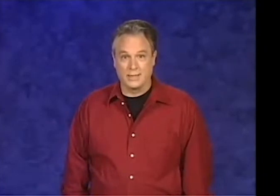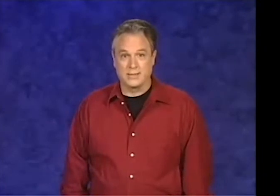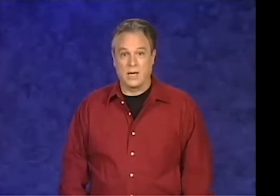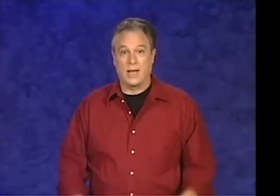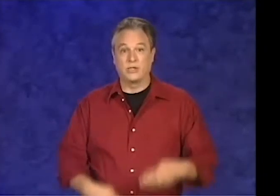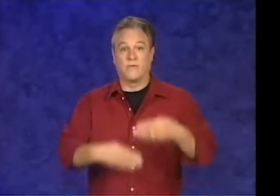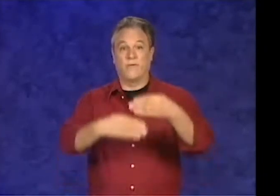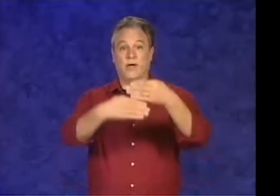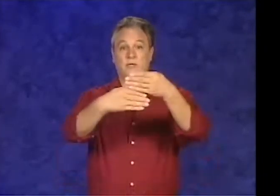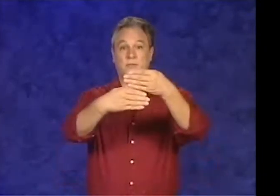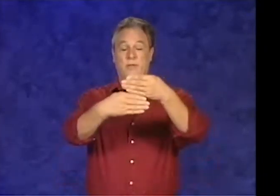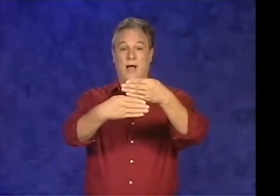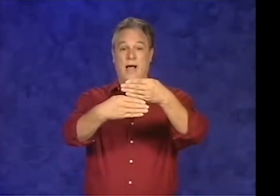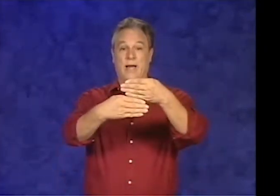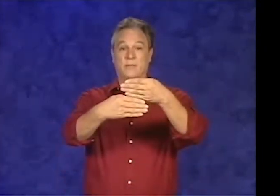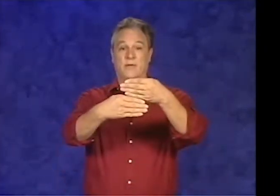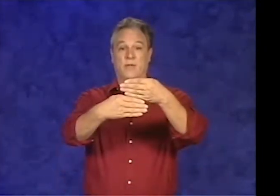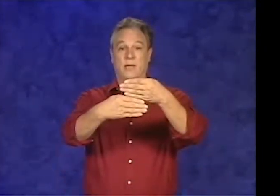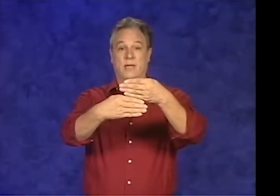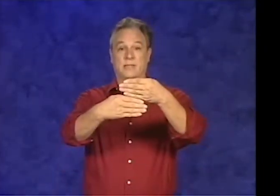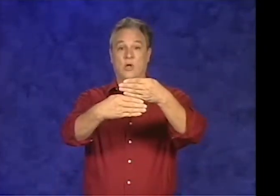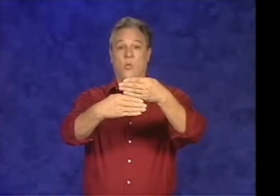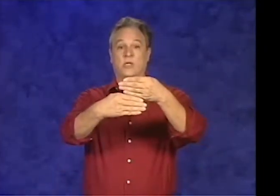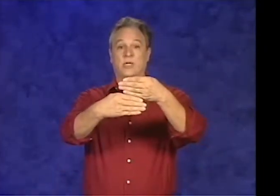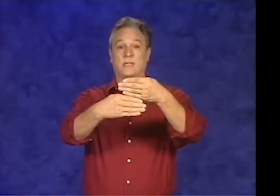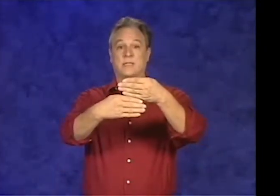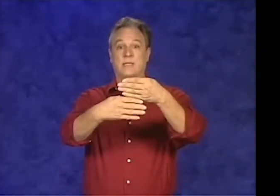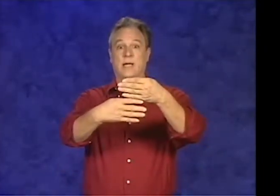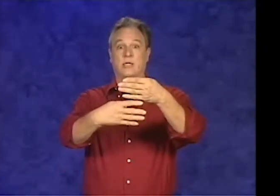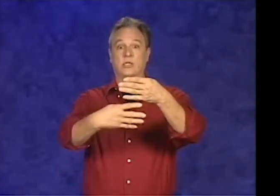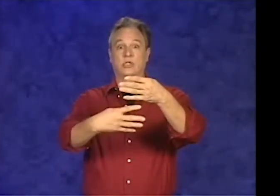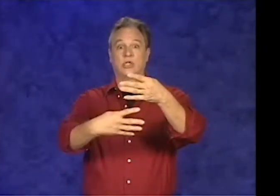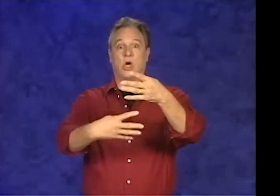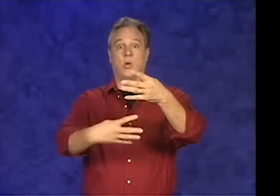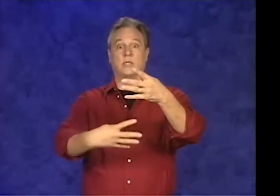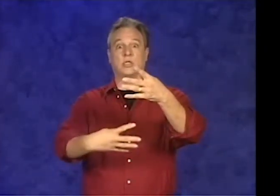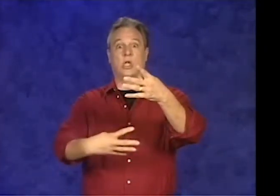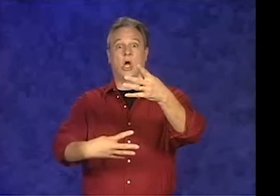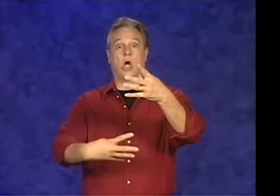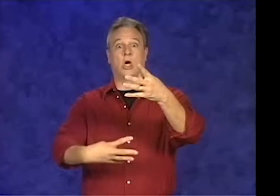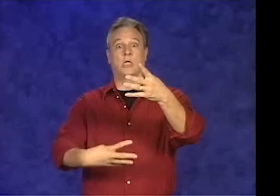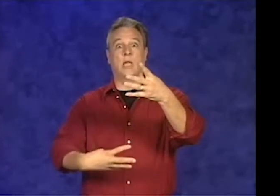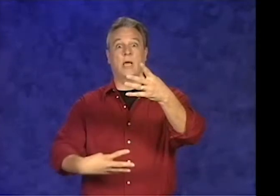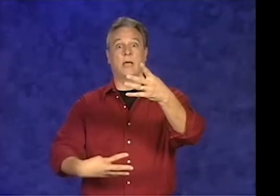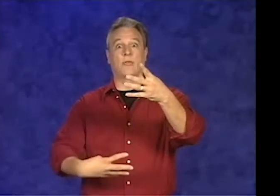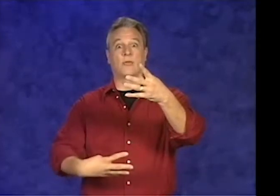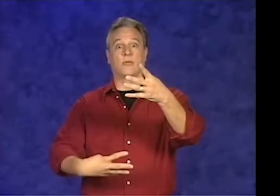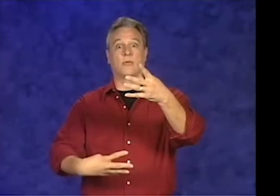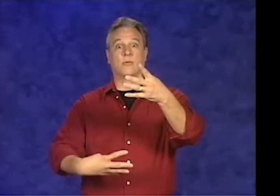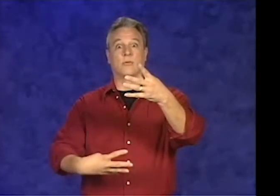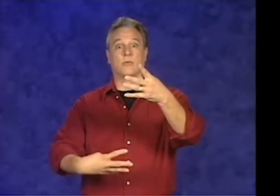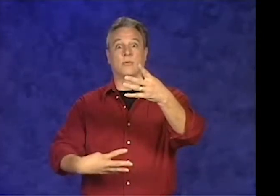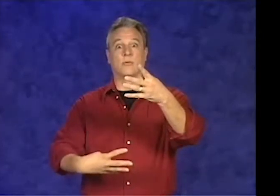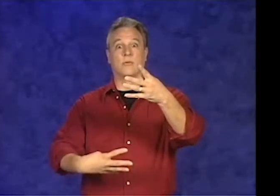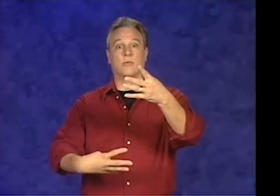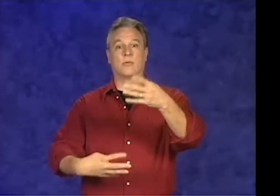list, let your fingers be the items of the list which extend to show its long length.